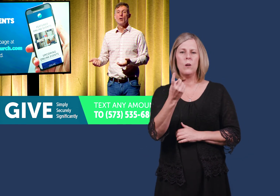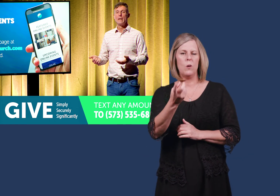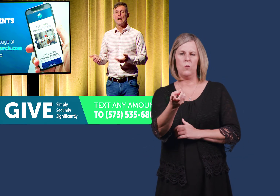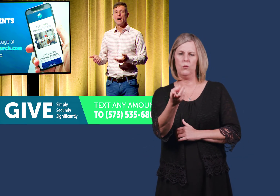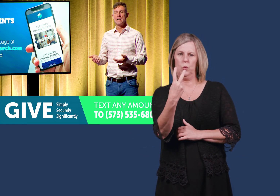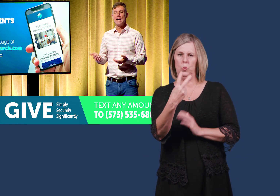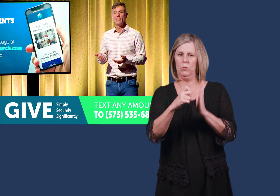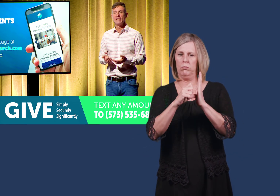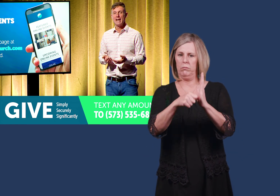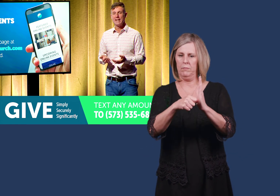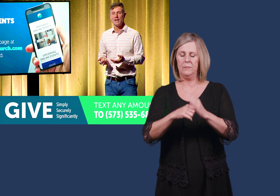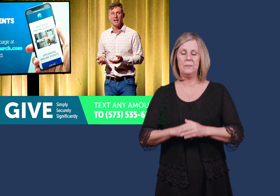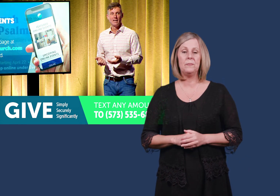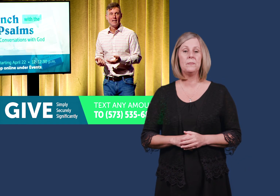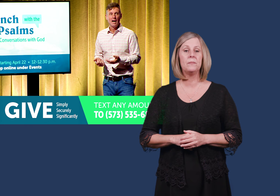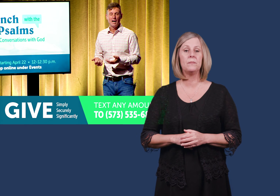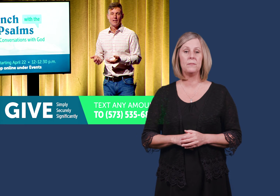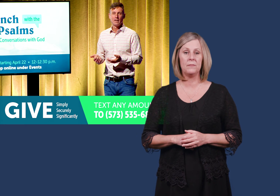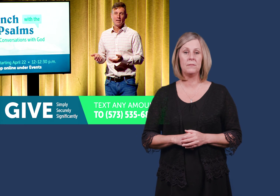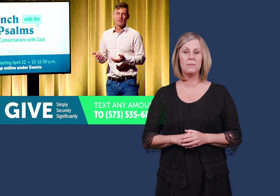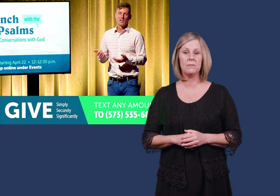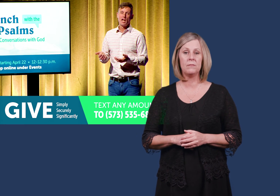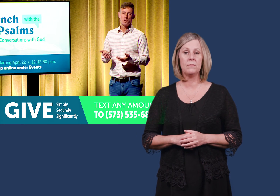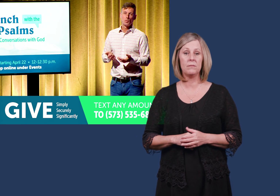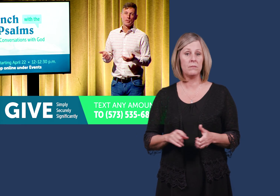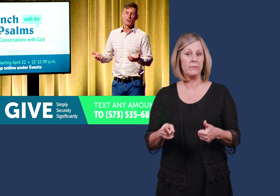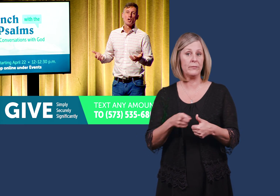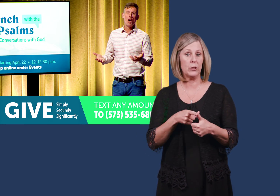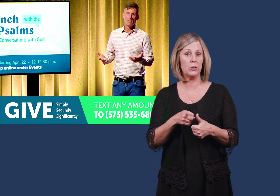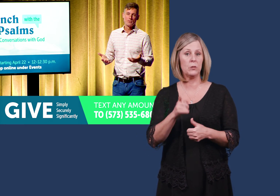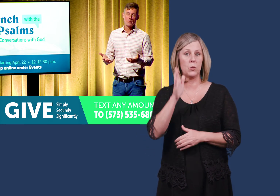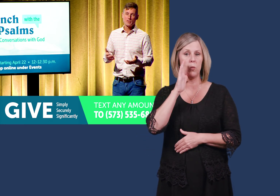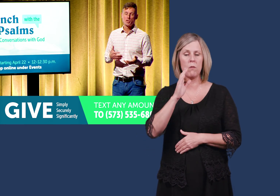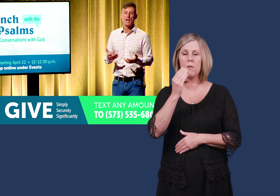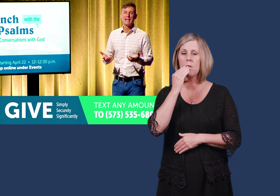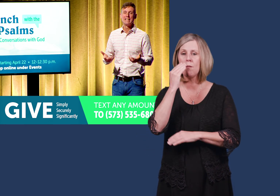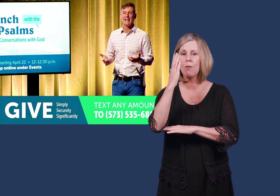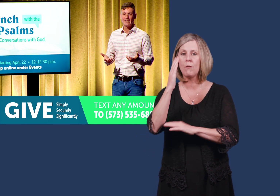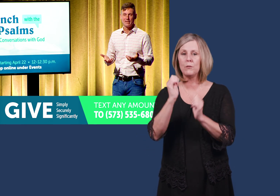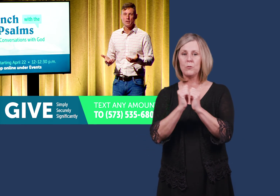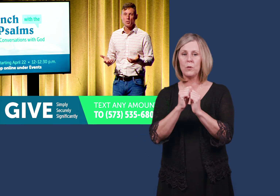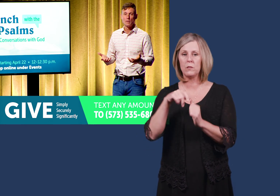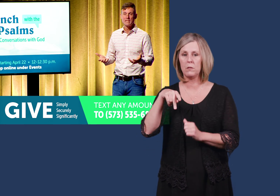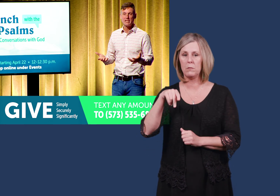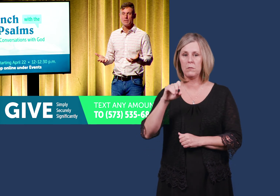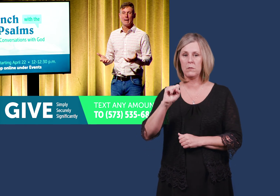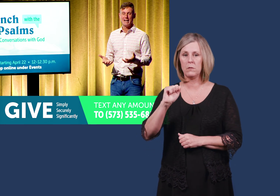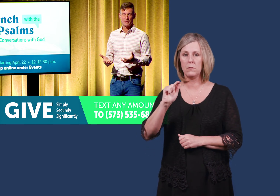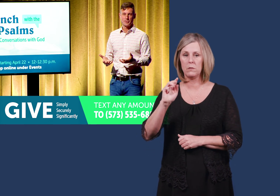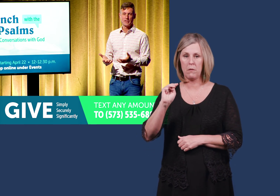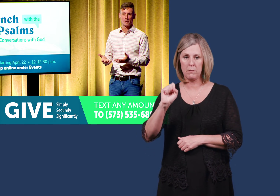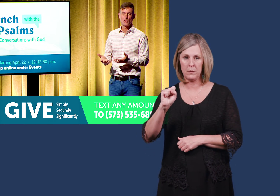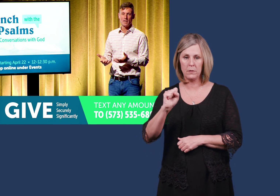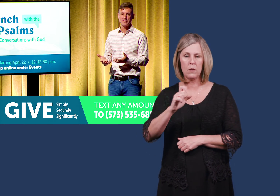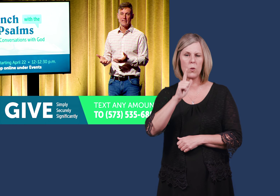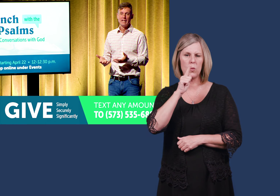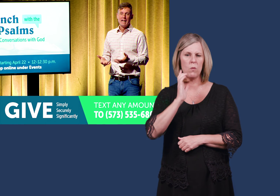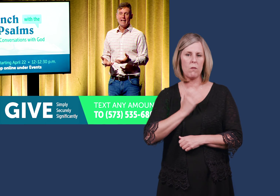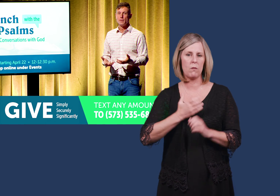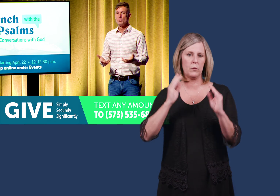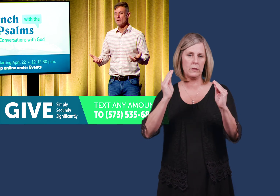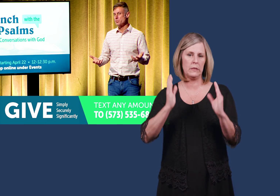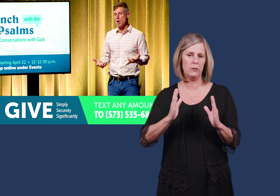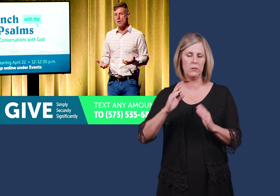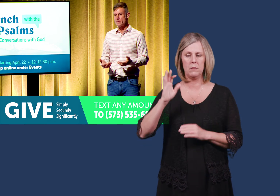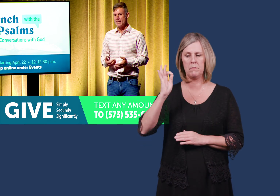One, we are having a lunch with the Psalms. So this is Shay and Nathan, who are teaching pastors here at The Crossing.